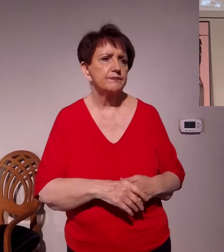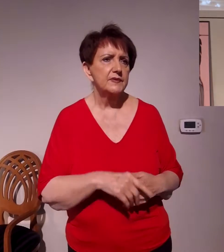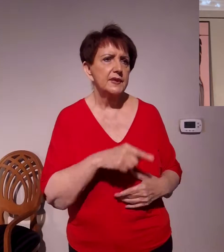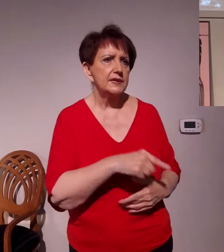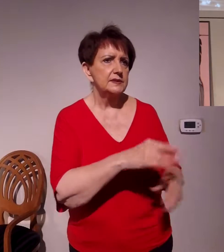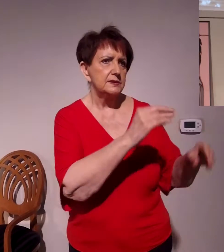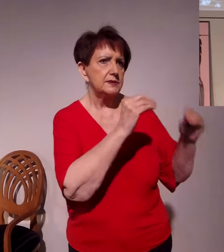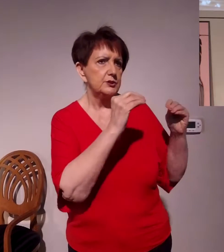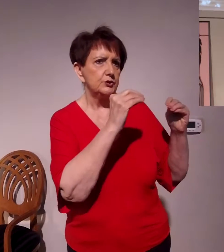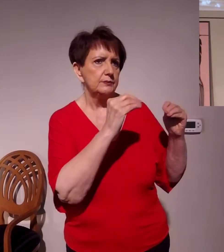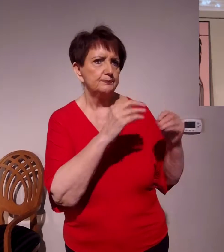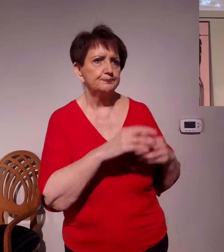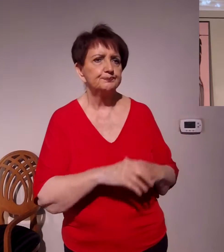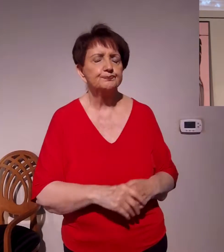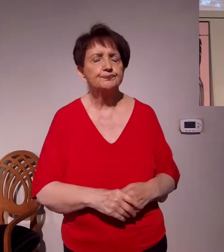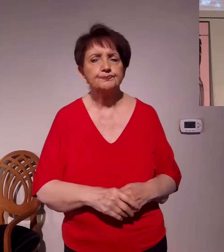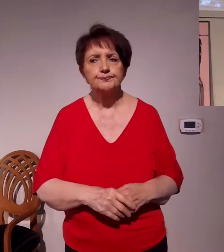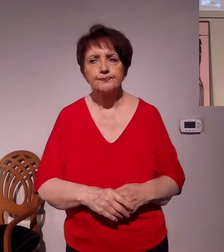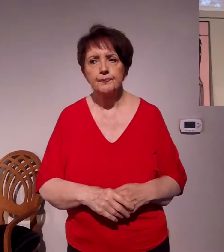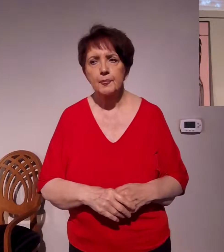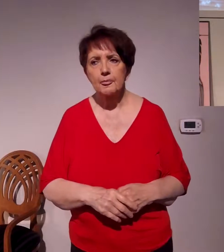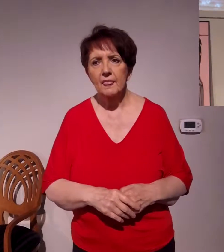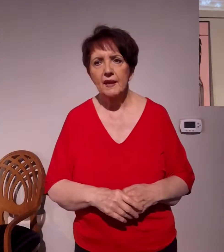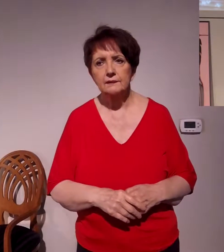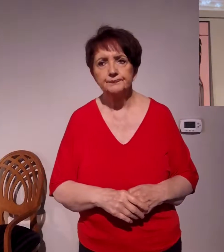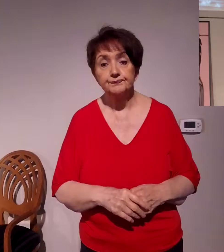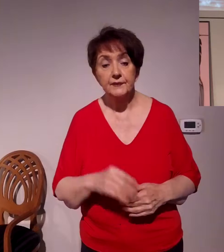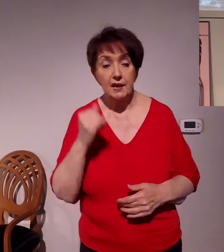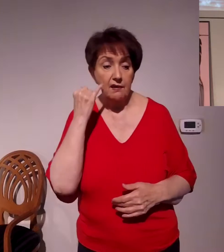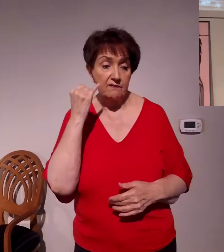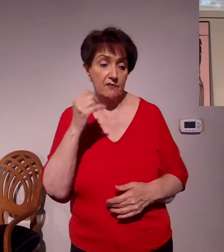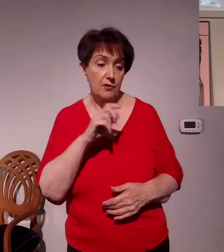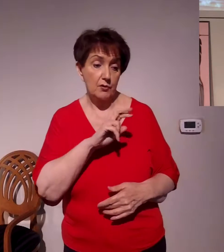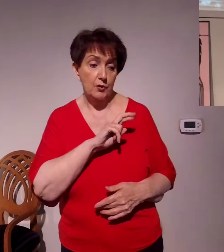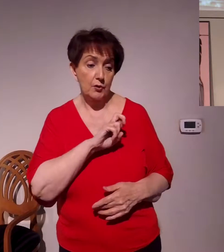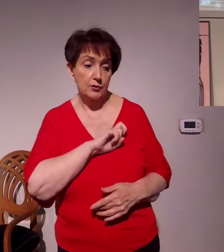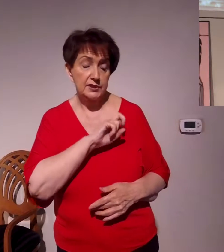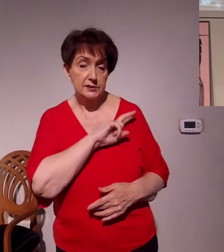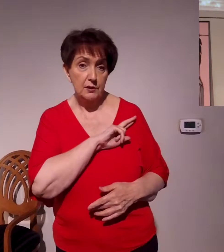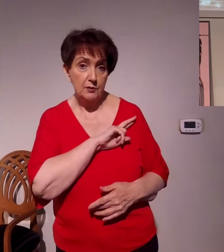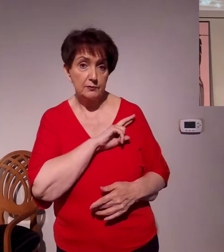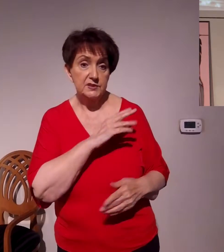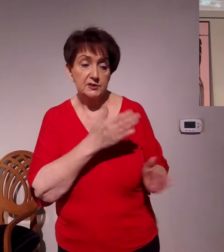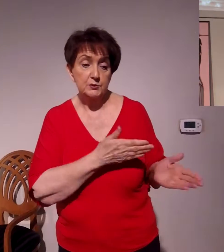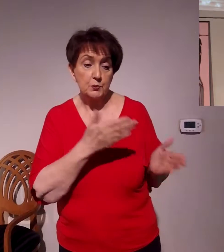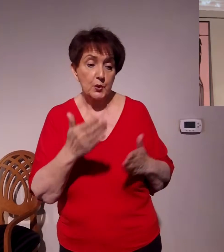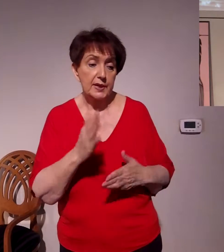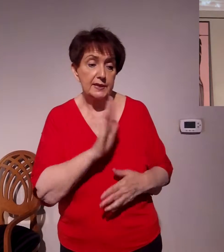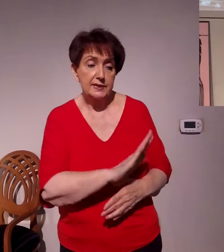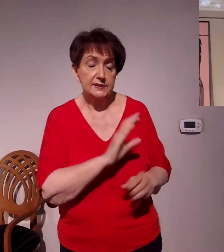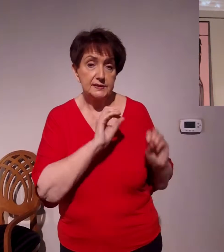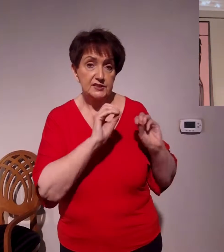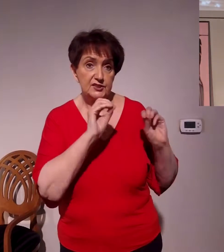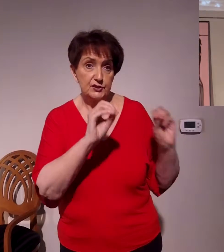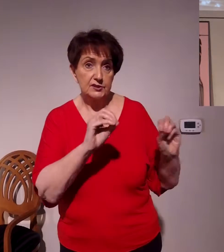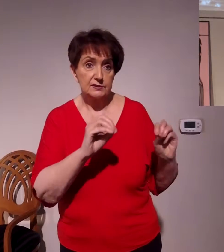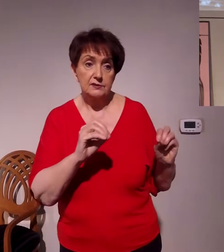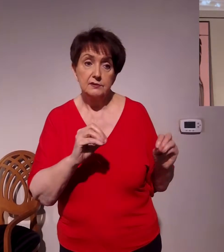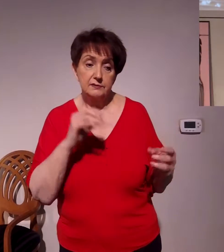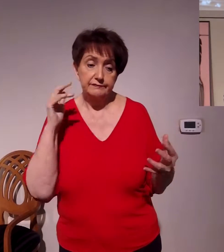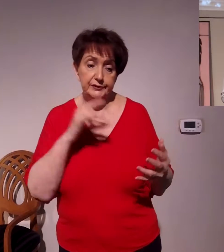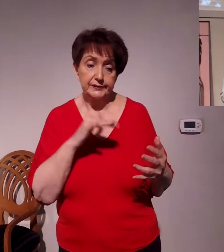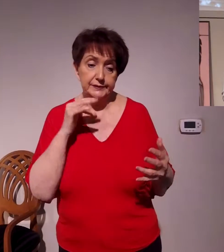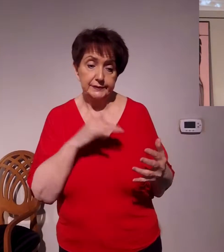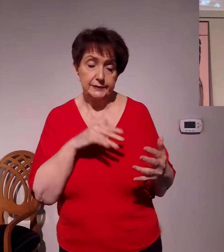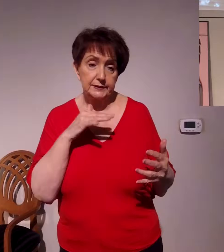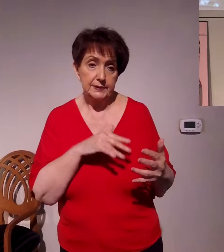teach me now in my life, if Ernest Holmes is bringing so much of his teachings to bear and